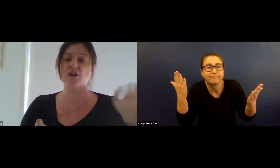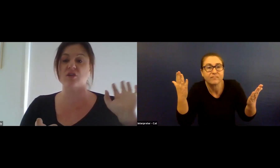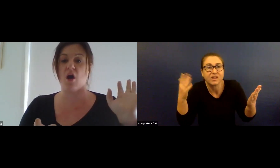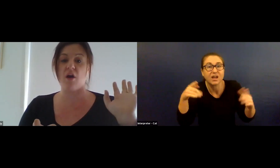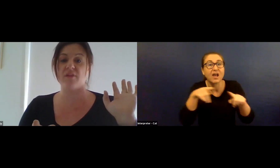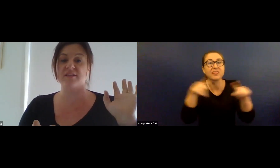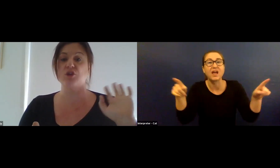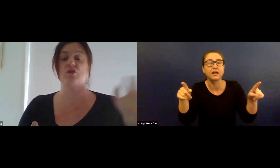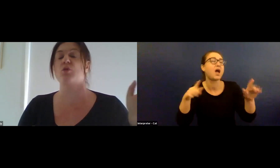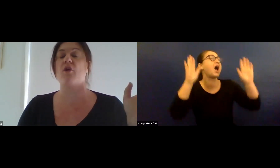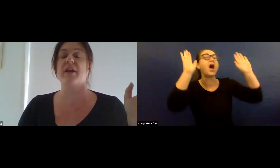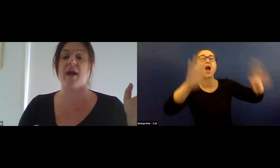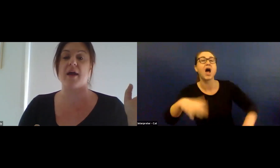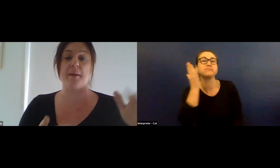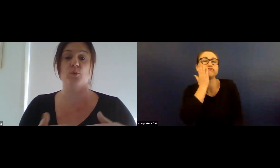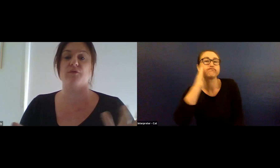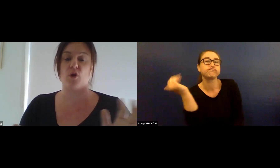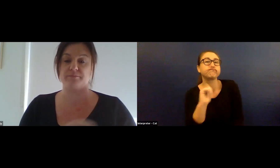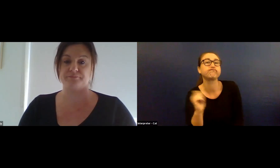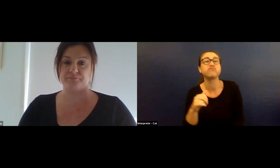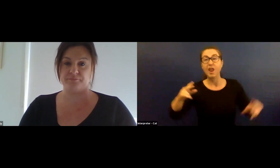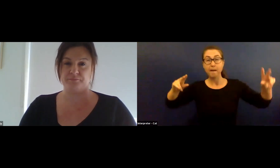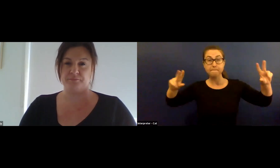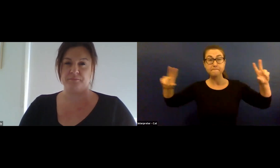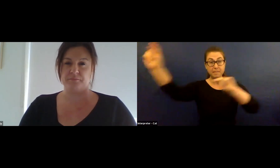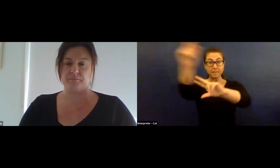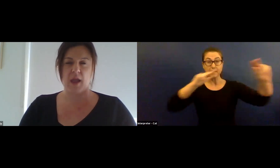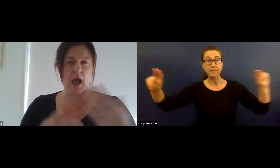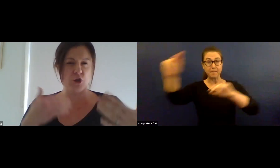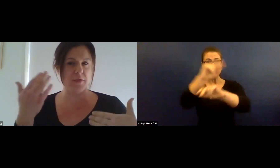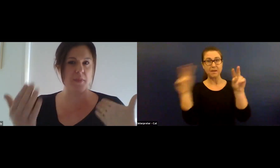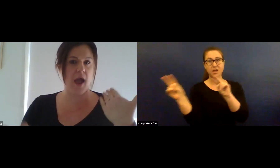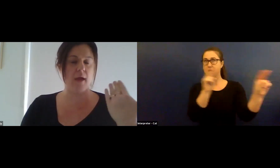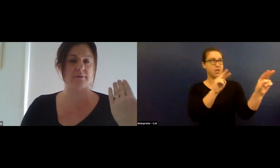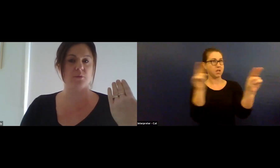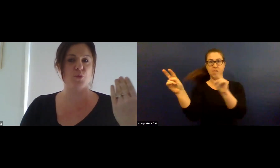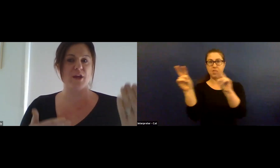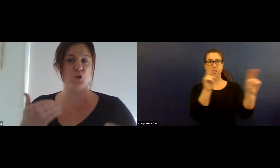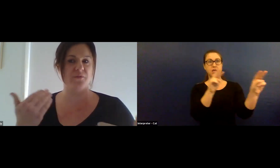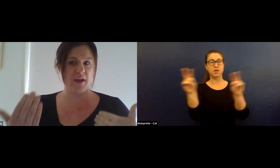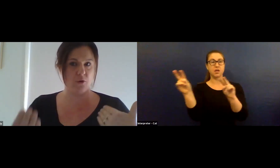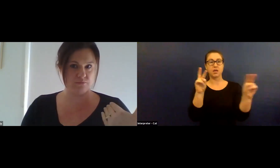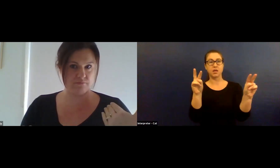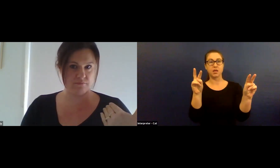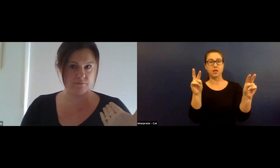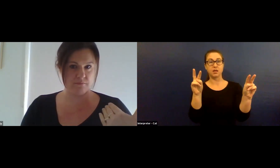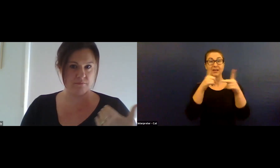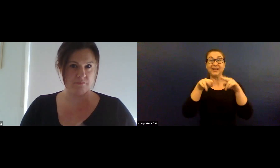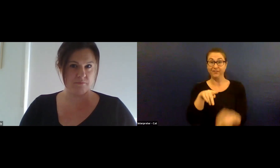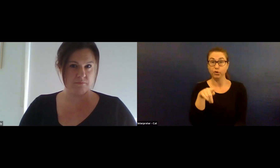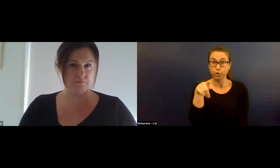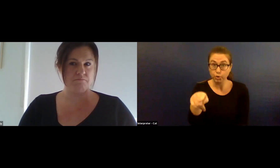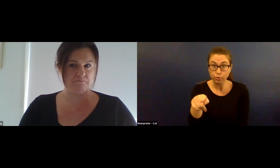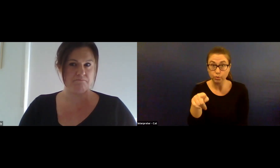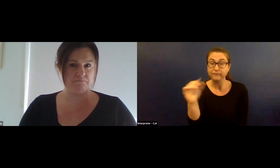sigh, brush it off, and tell you not to worry about it and move on. How do you think that would make you feel?